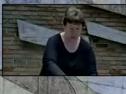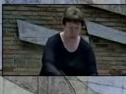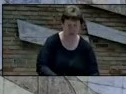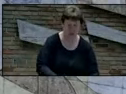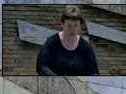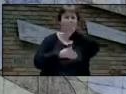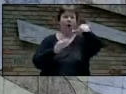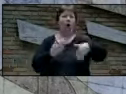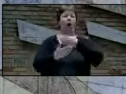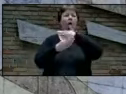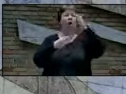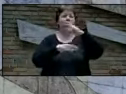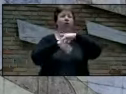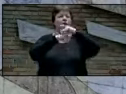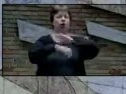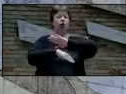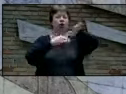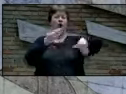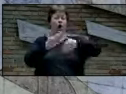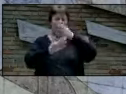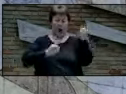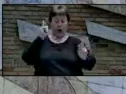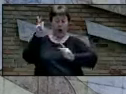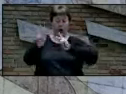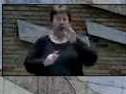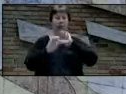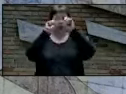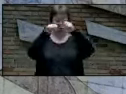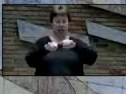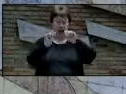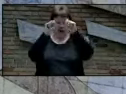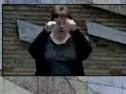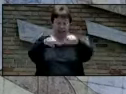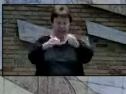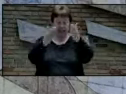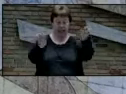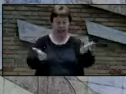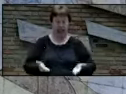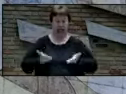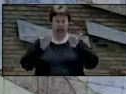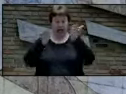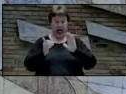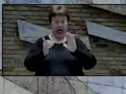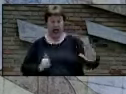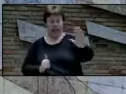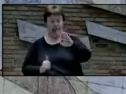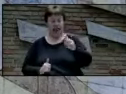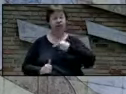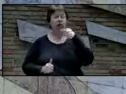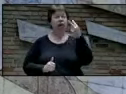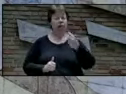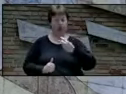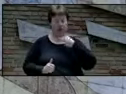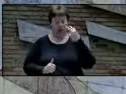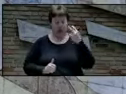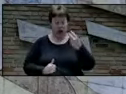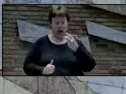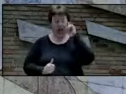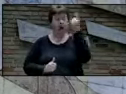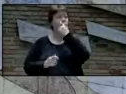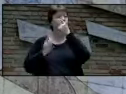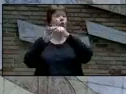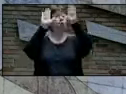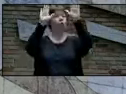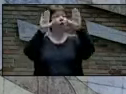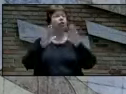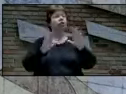All the ends of the earth, all you creatures of the sea, lift up your eyes